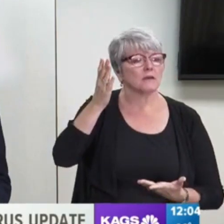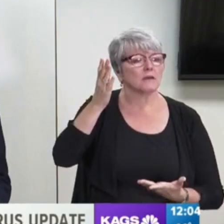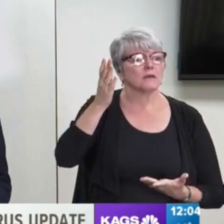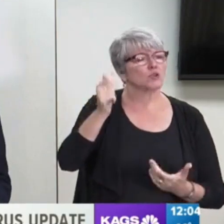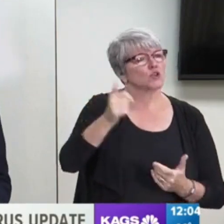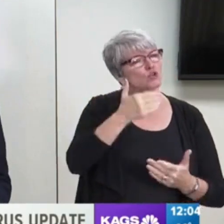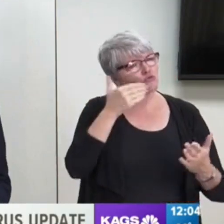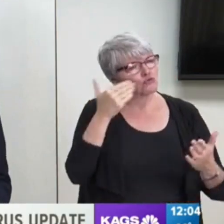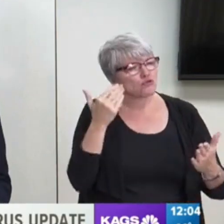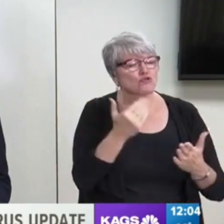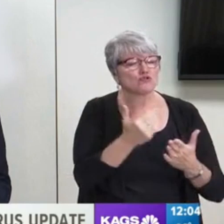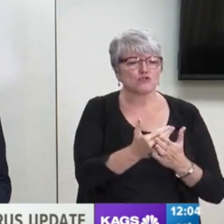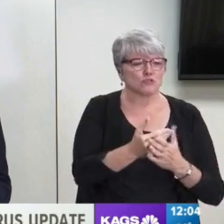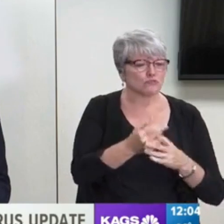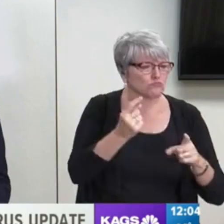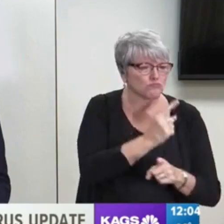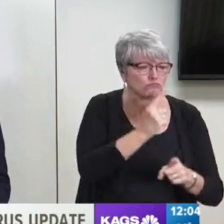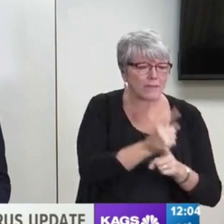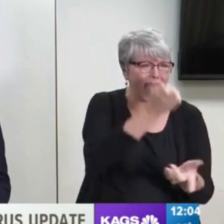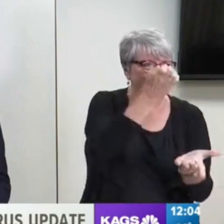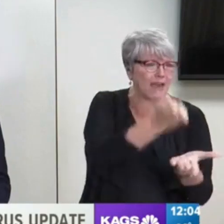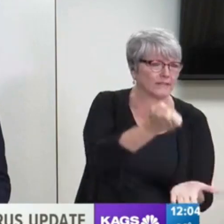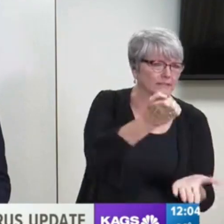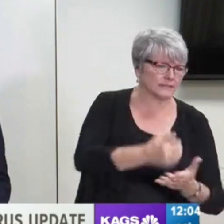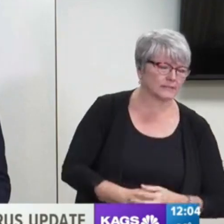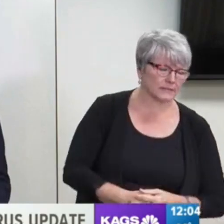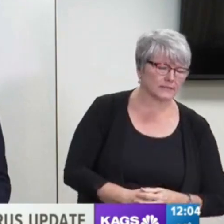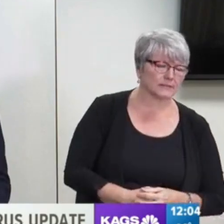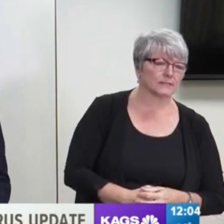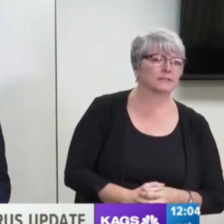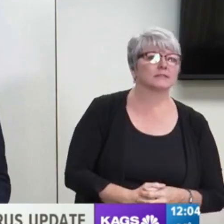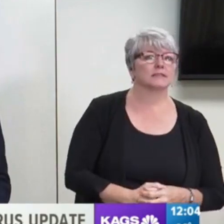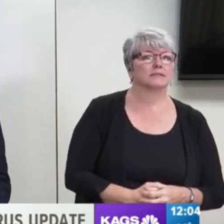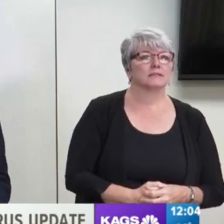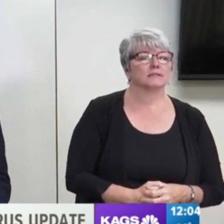with good sound evidence.